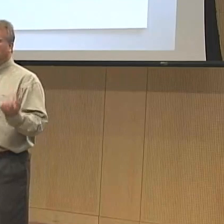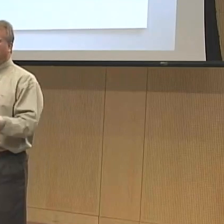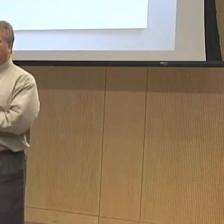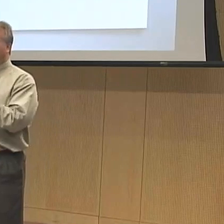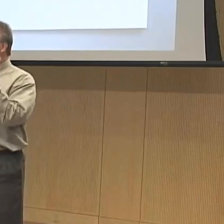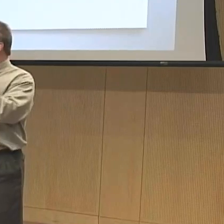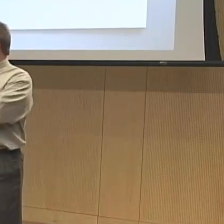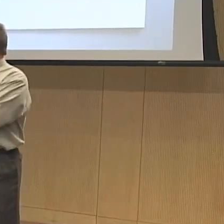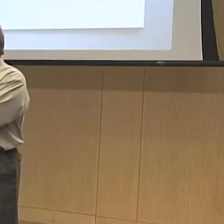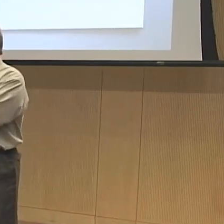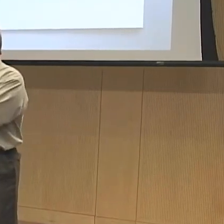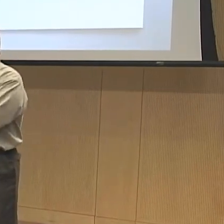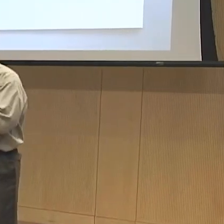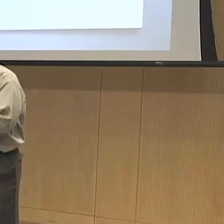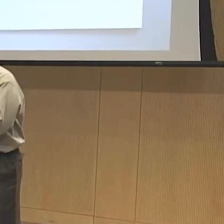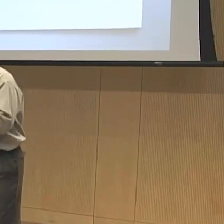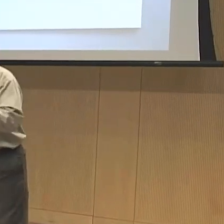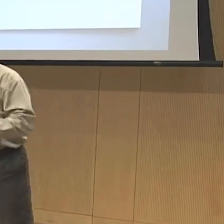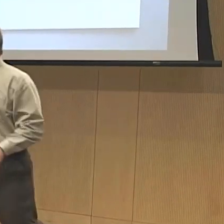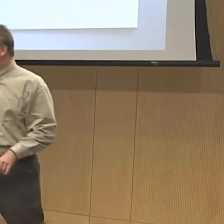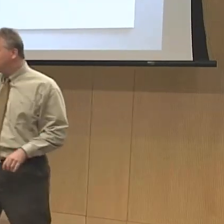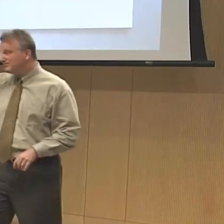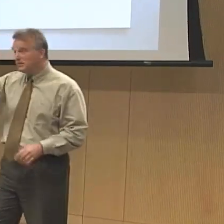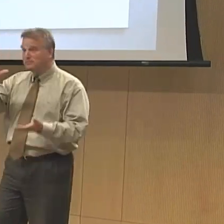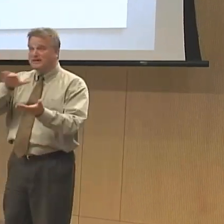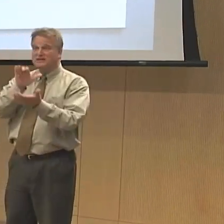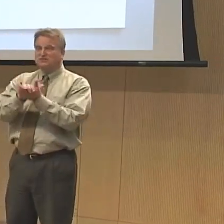but I've changed on this. Now I will share,